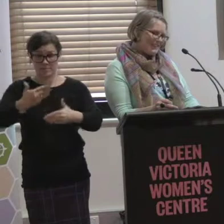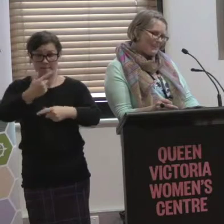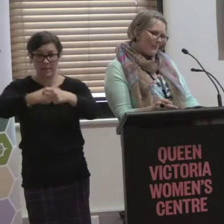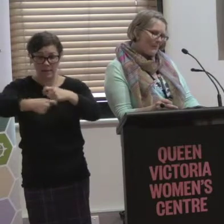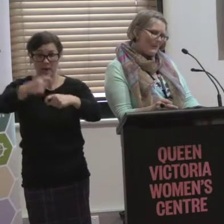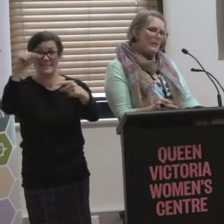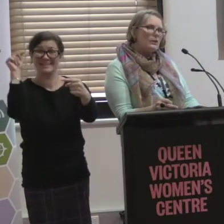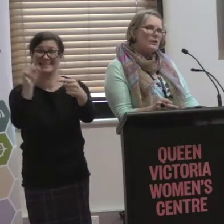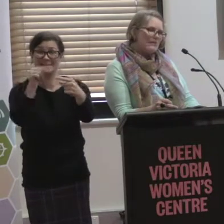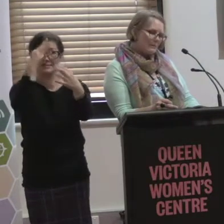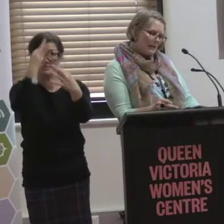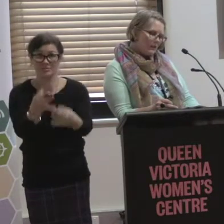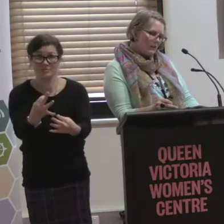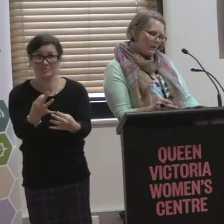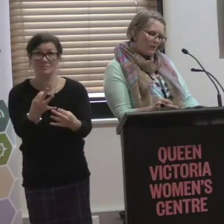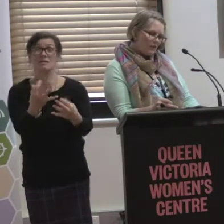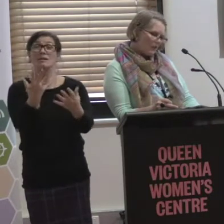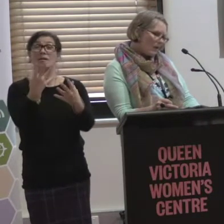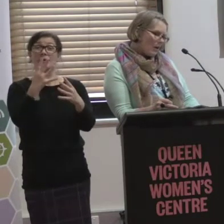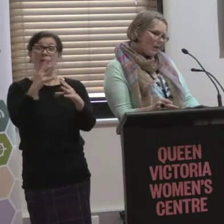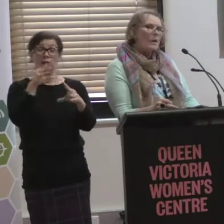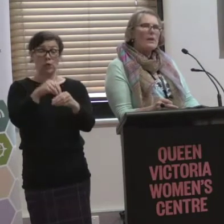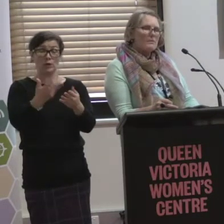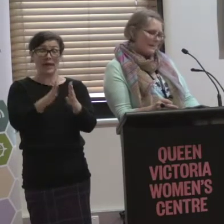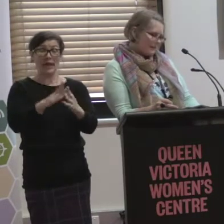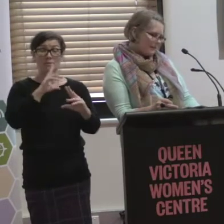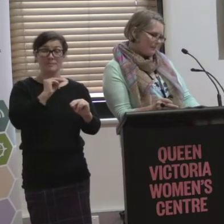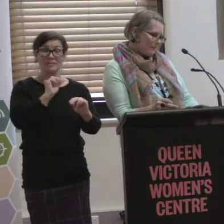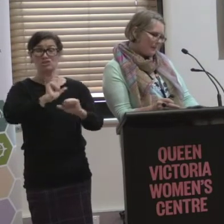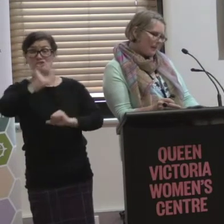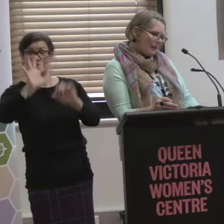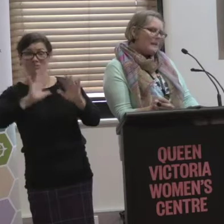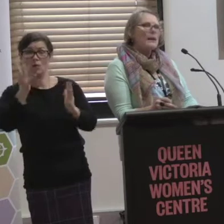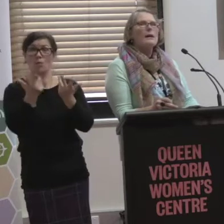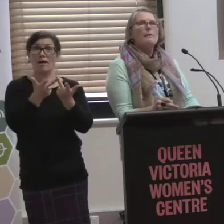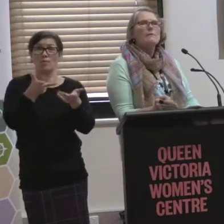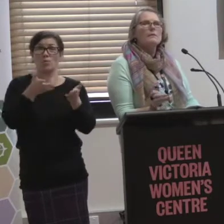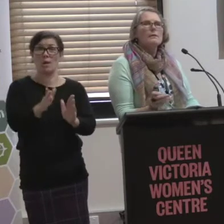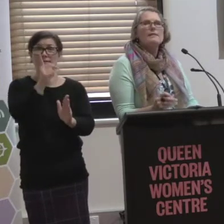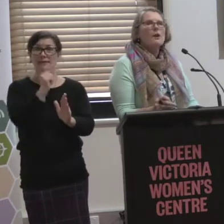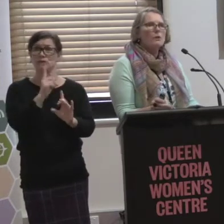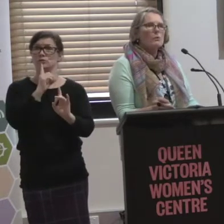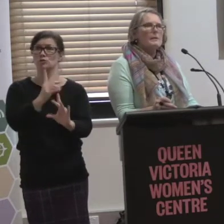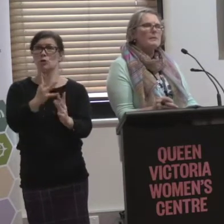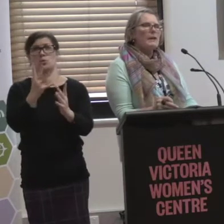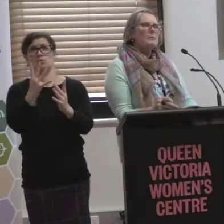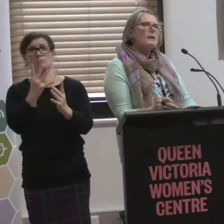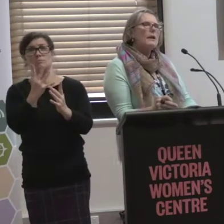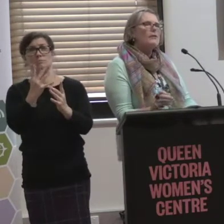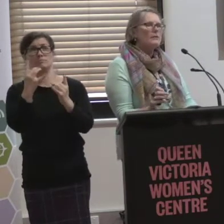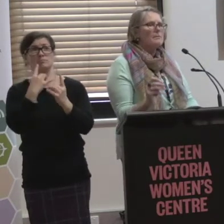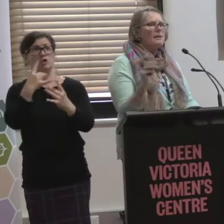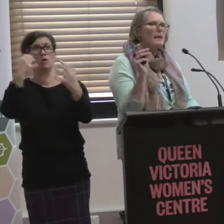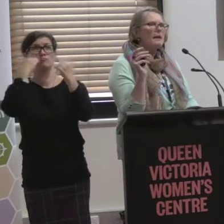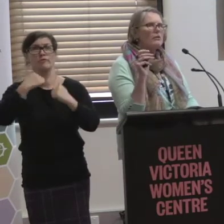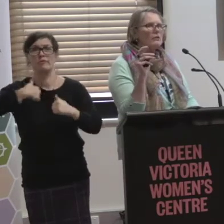decision in some way, including speech, gesture or other means. Now, these slides will be available, and